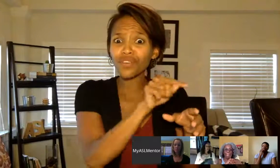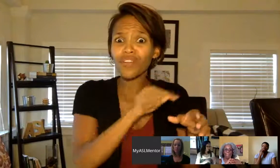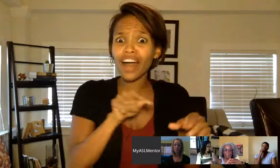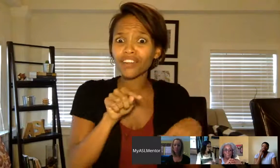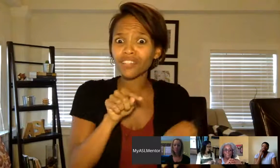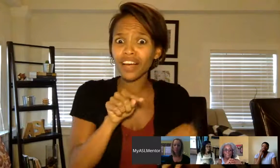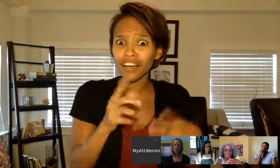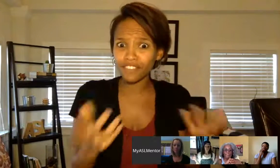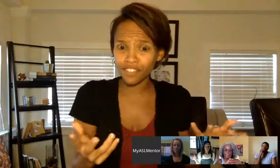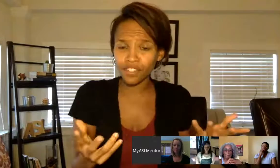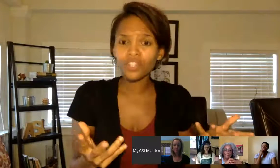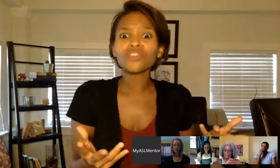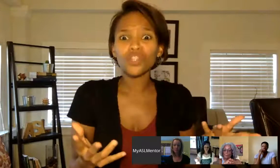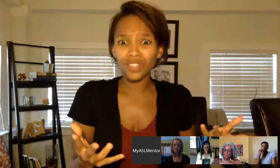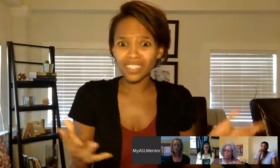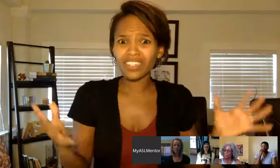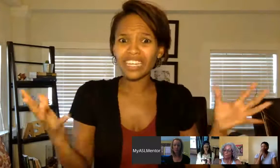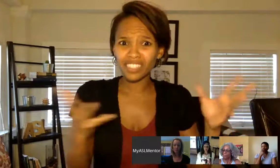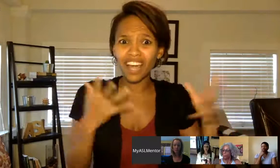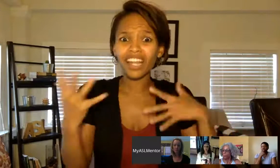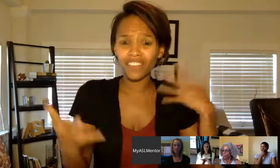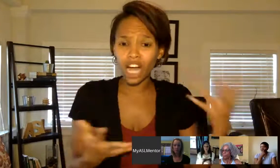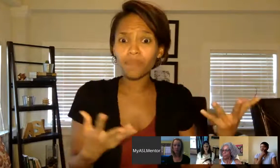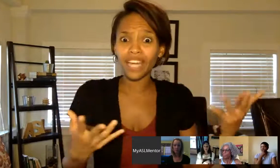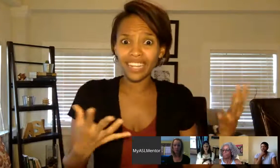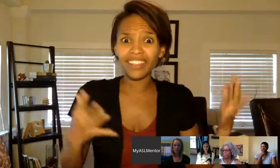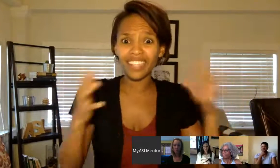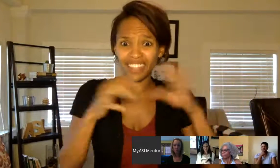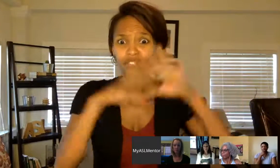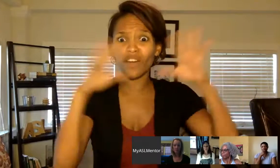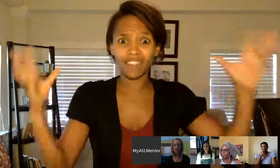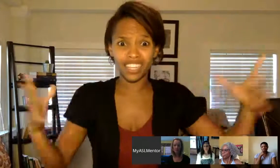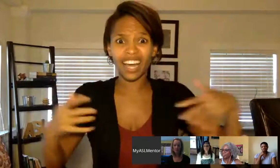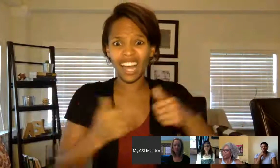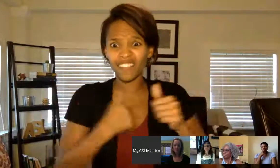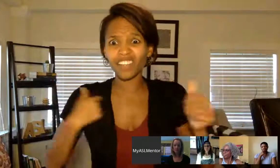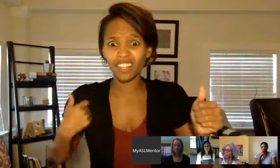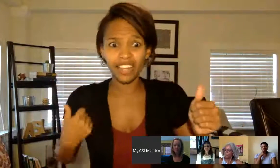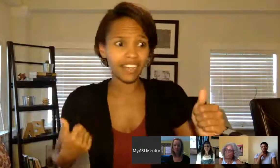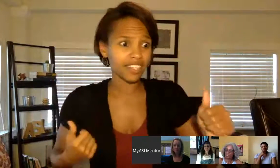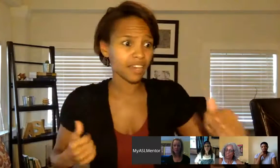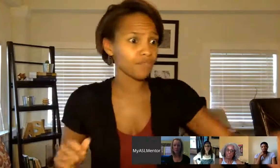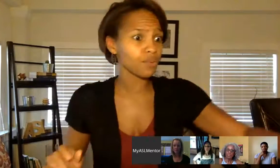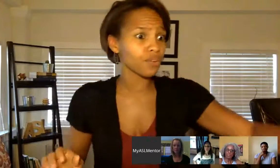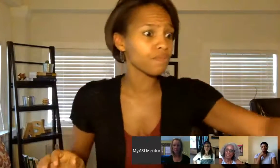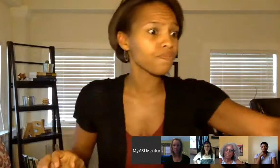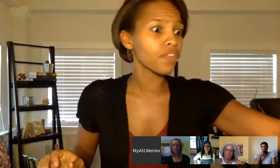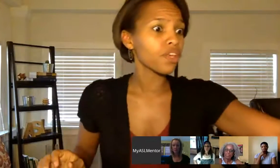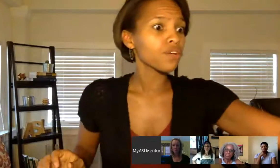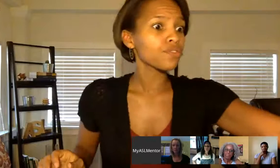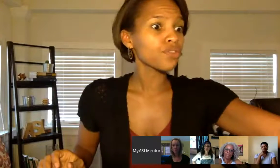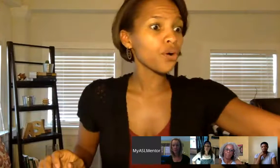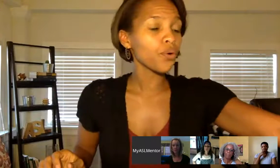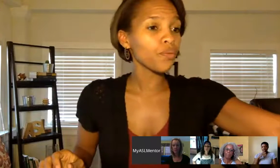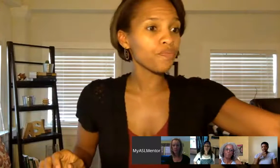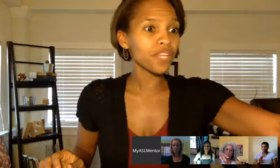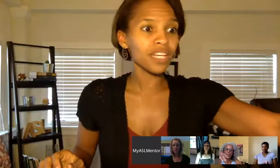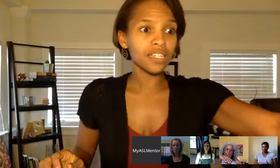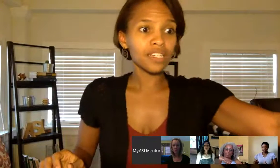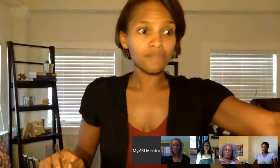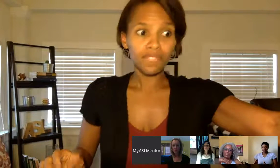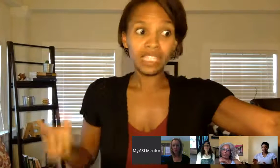these few that are left. So it's a kind of a complicated thing that you have to kind of have a lot of lag time for.